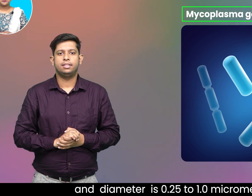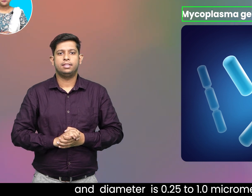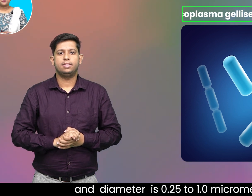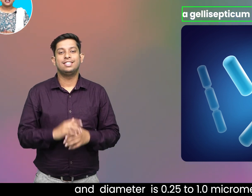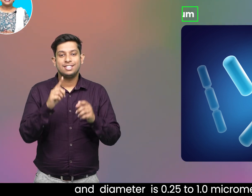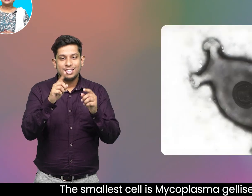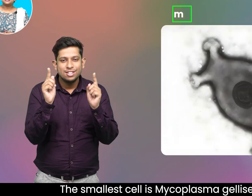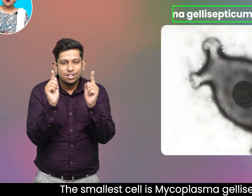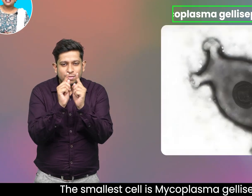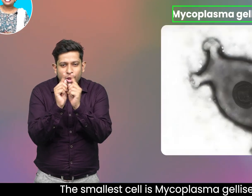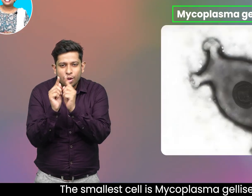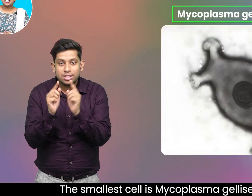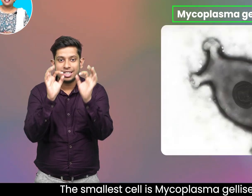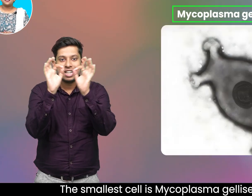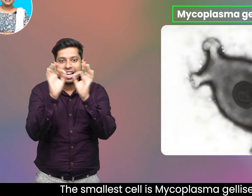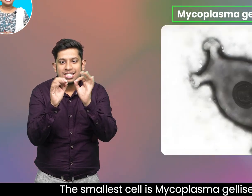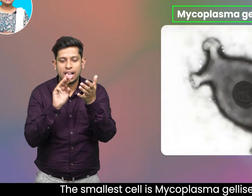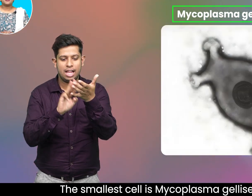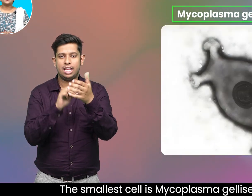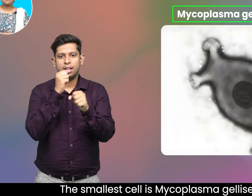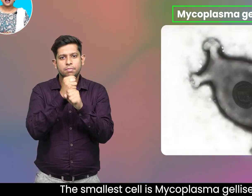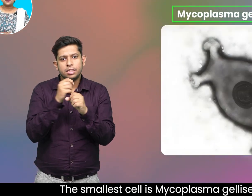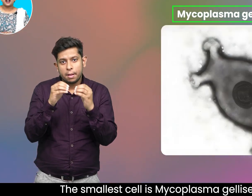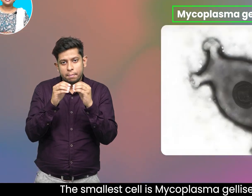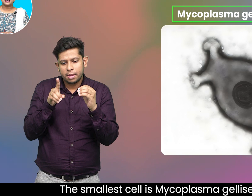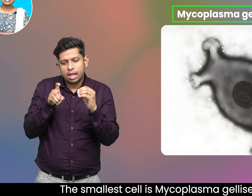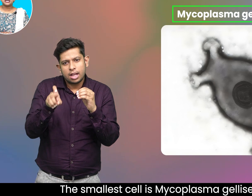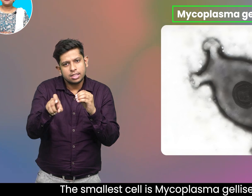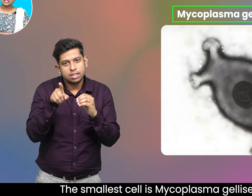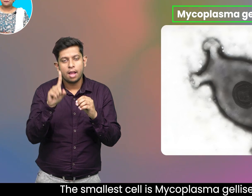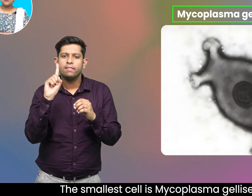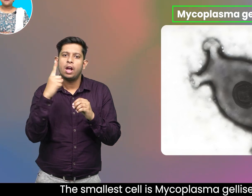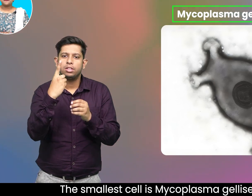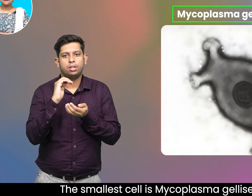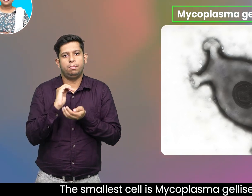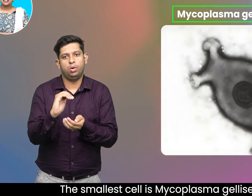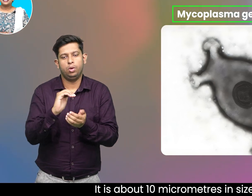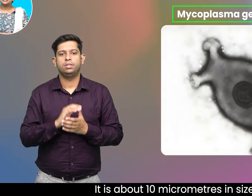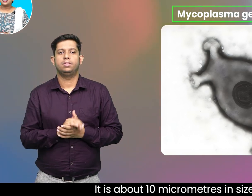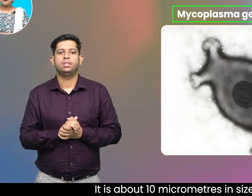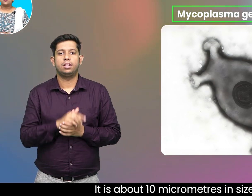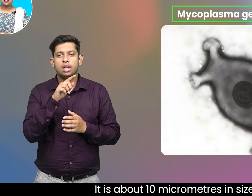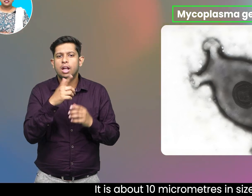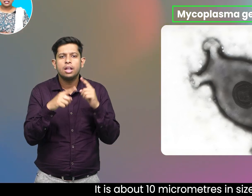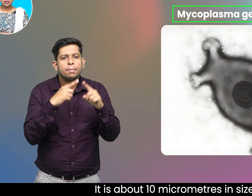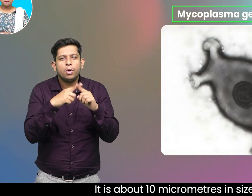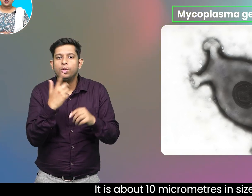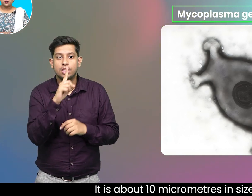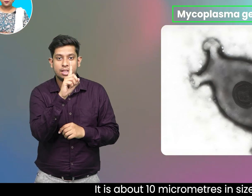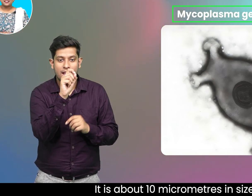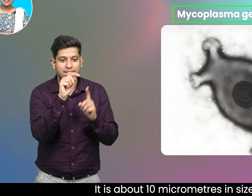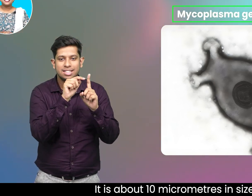micrometers. The smallest cell is Mycoplasma jelly-septicum. It is about